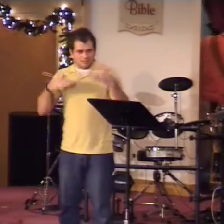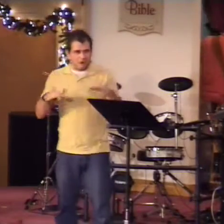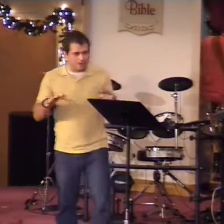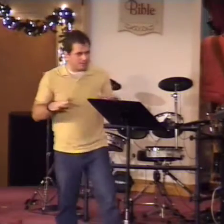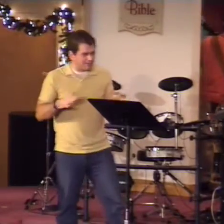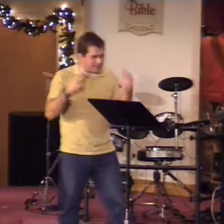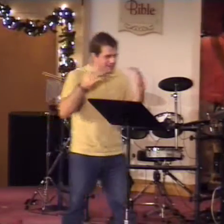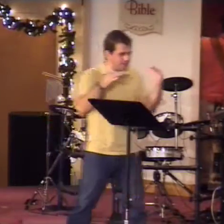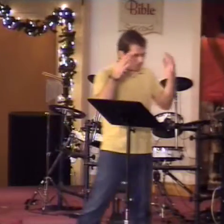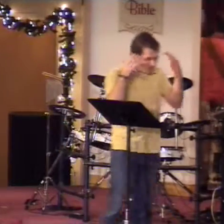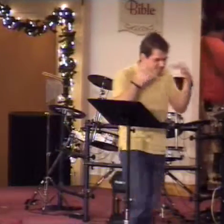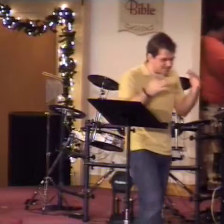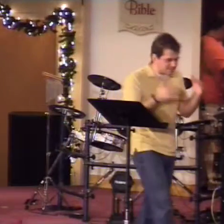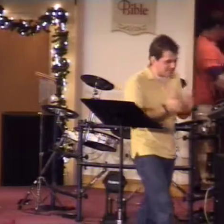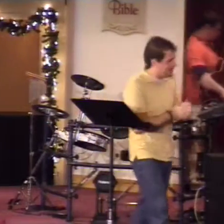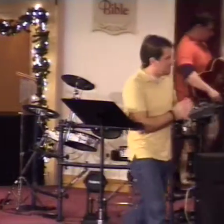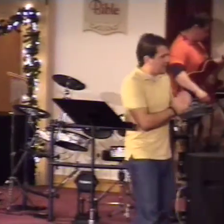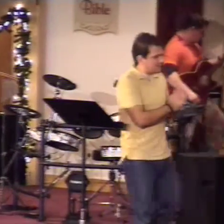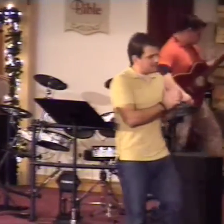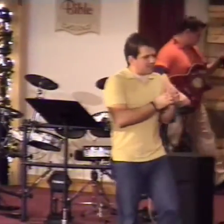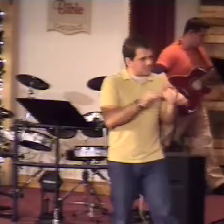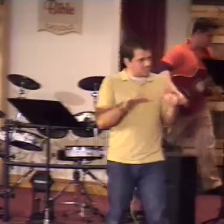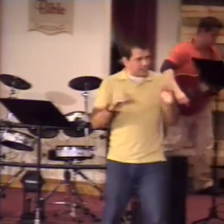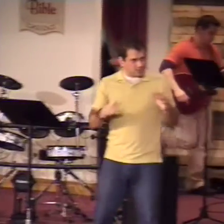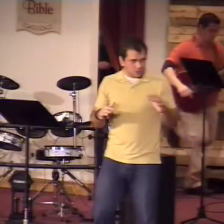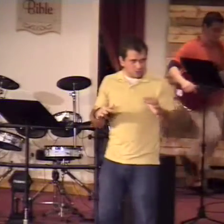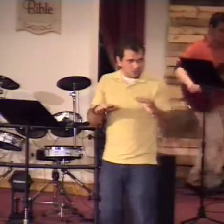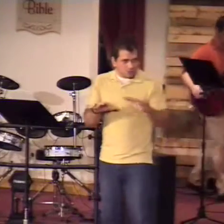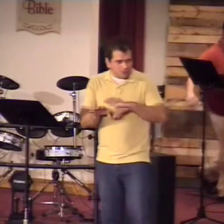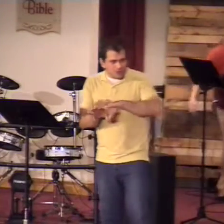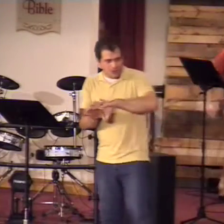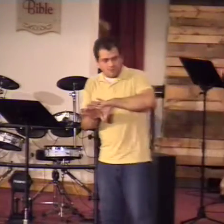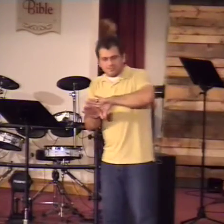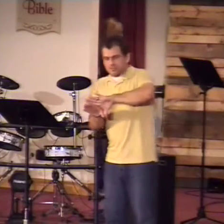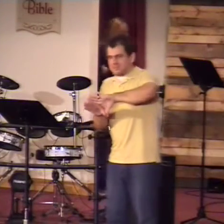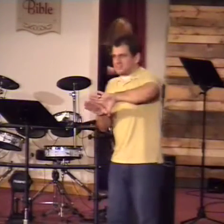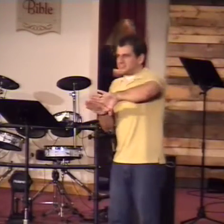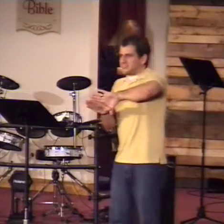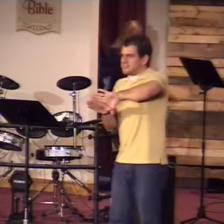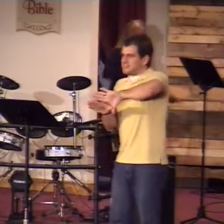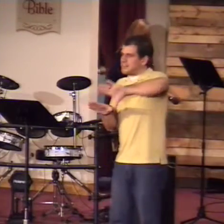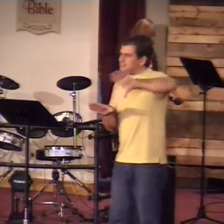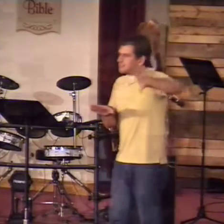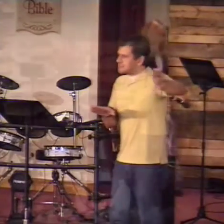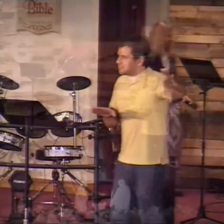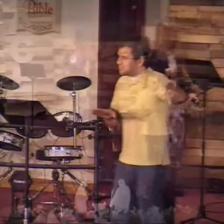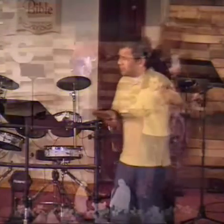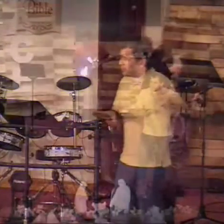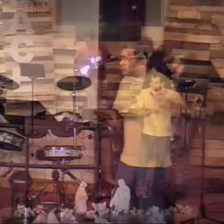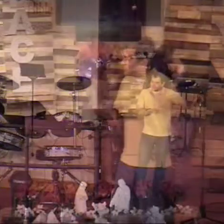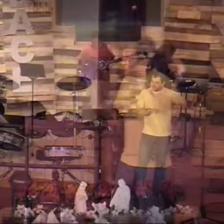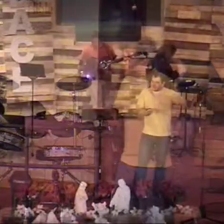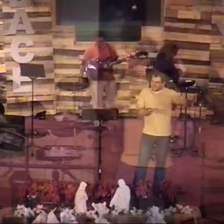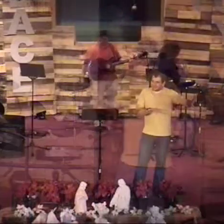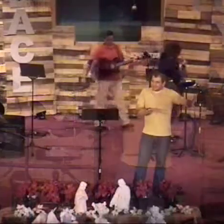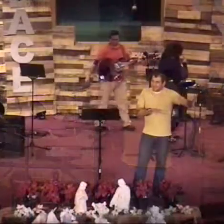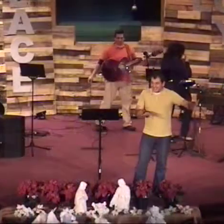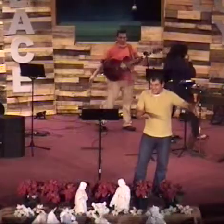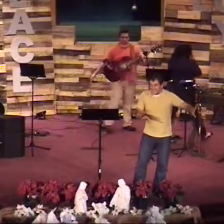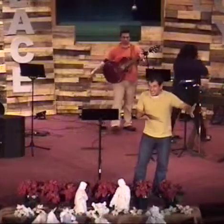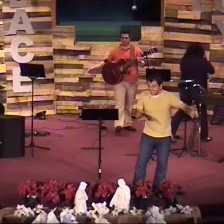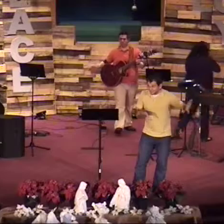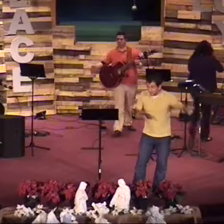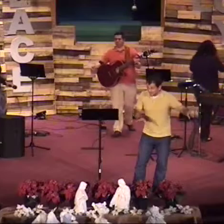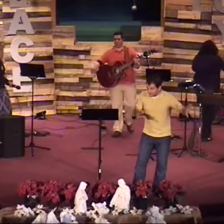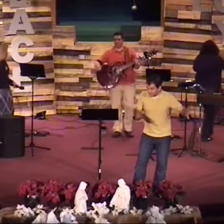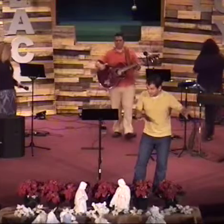and thought, thinking and processing. And I challenge you, if you're somebody that's never accepted Christ, man,